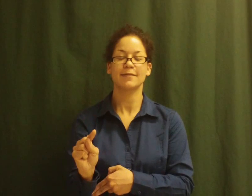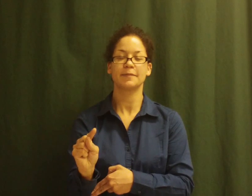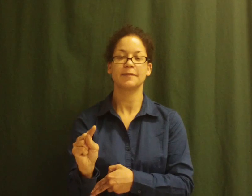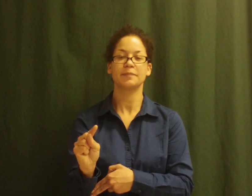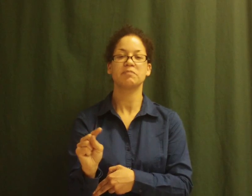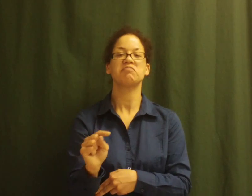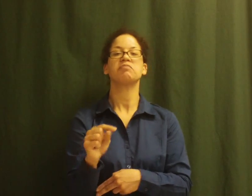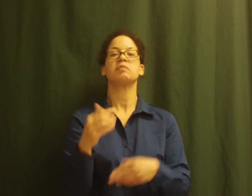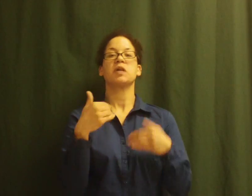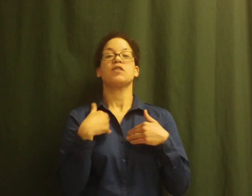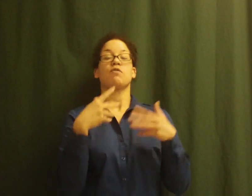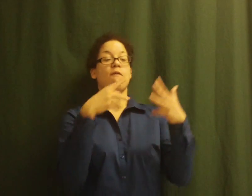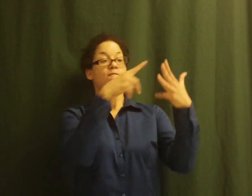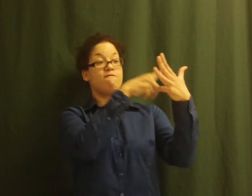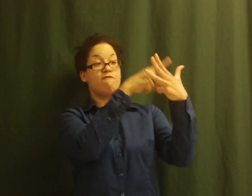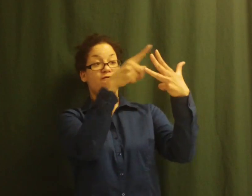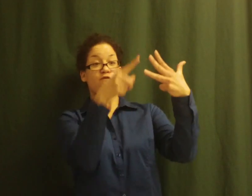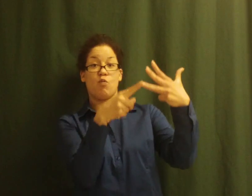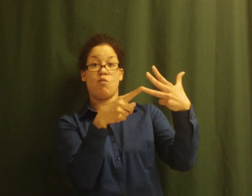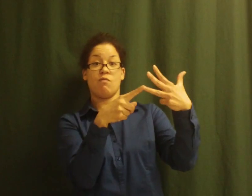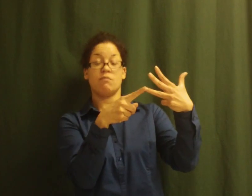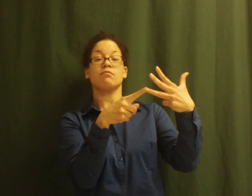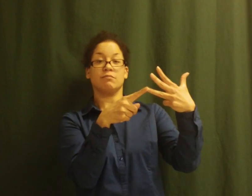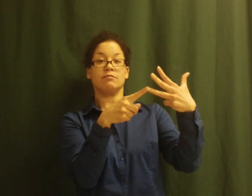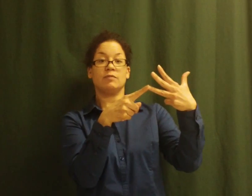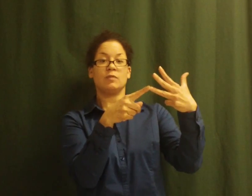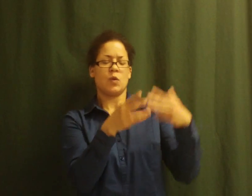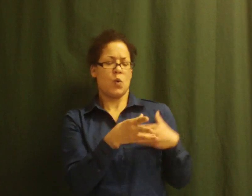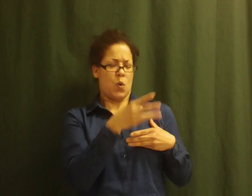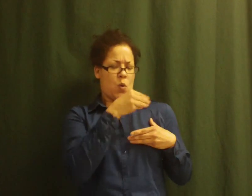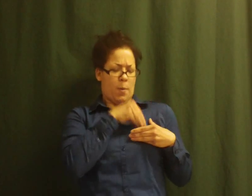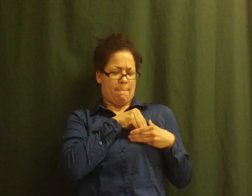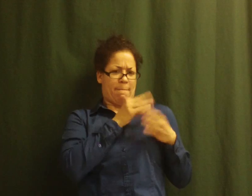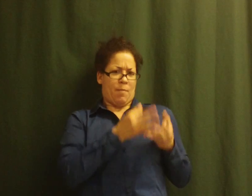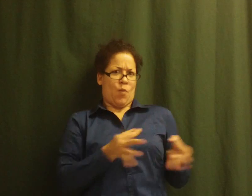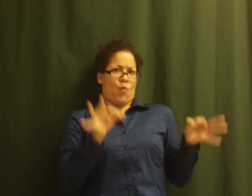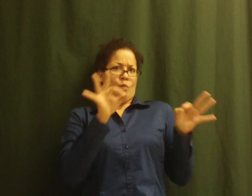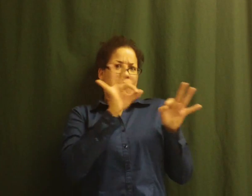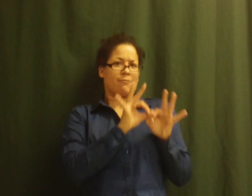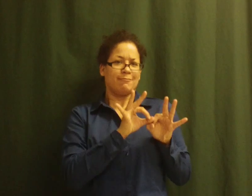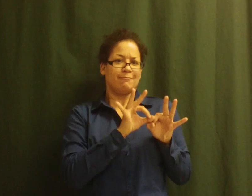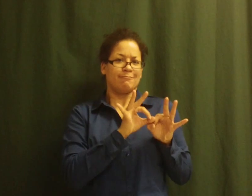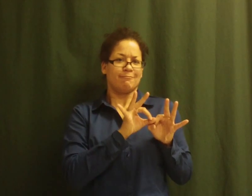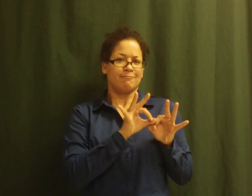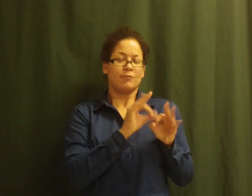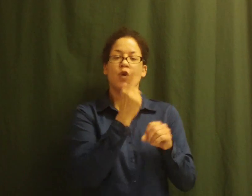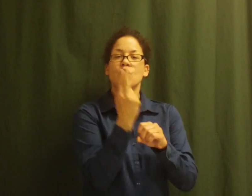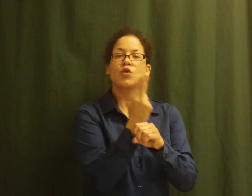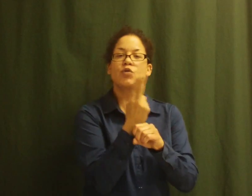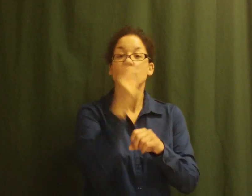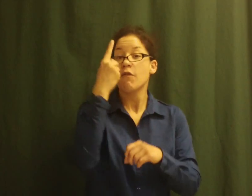outlines 4 moral standards that are useful in thinking about ethical